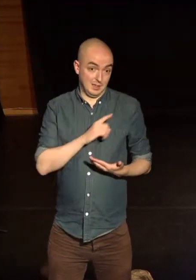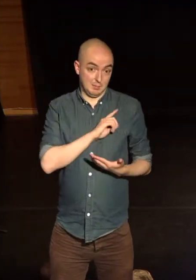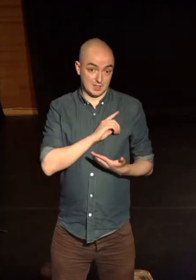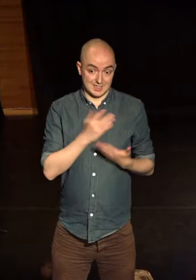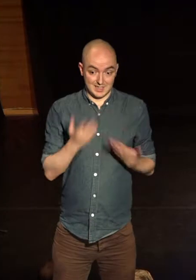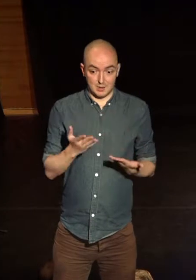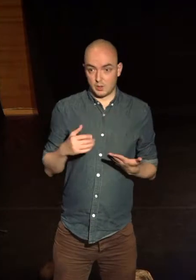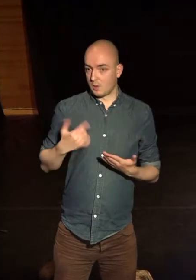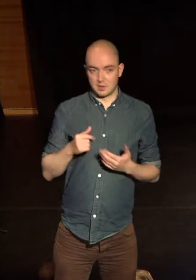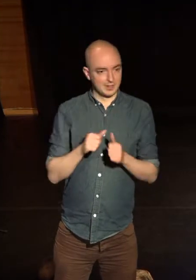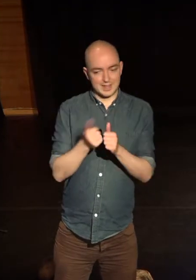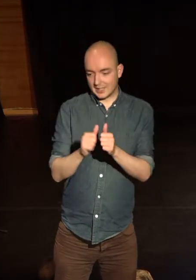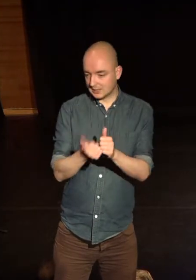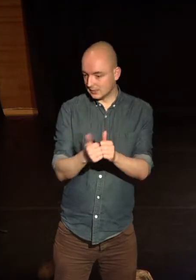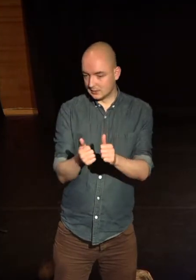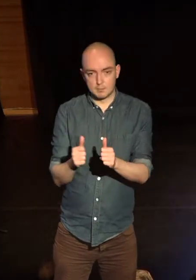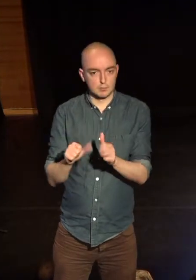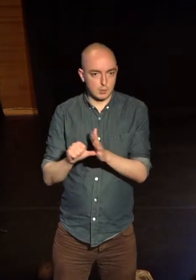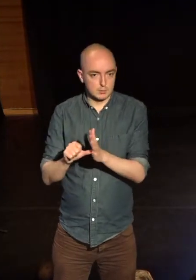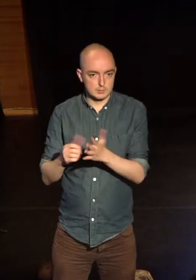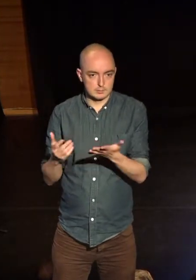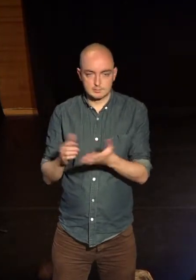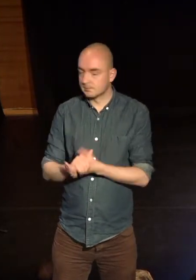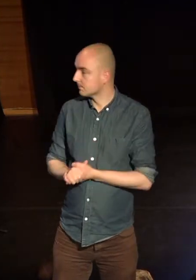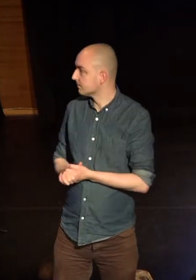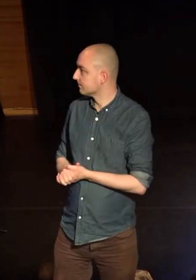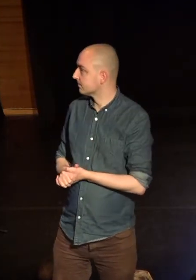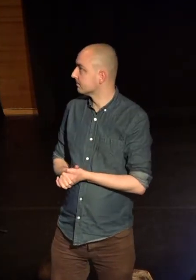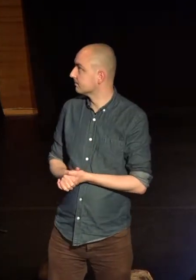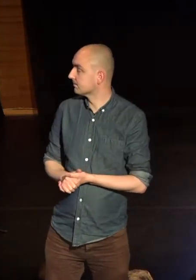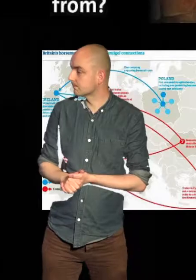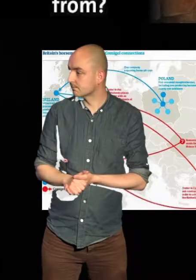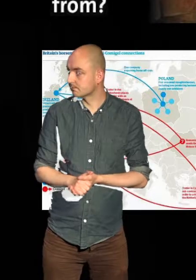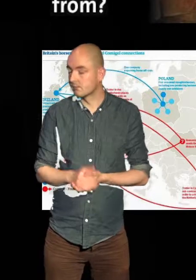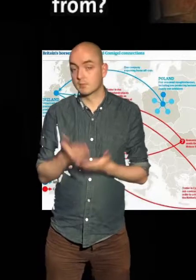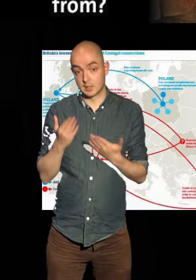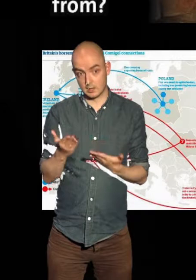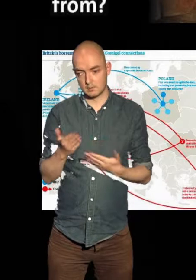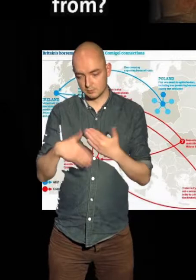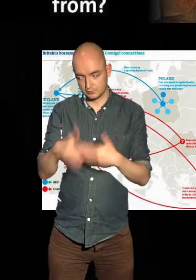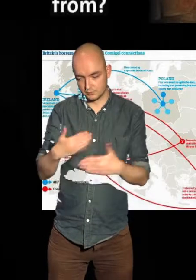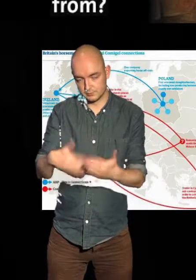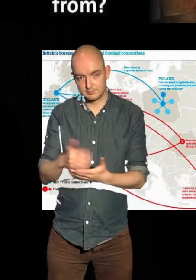now, all of us. Okay. So, I want to kind of fast forward now.